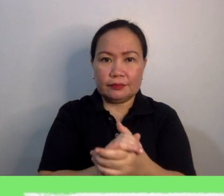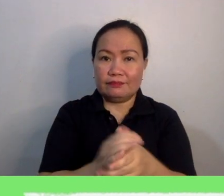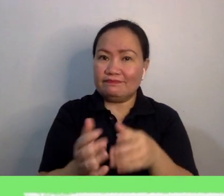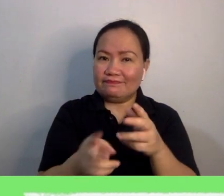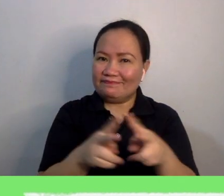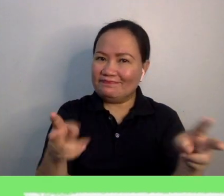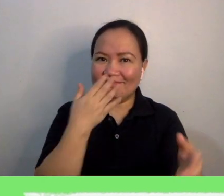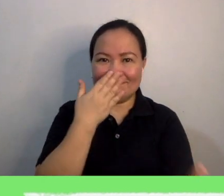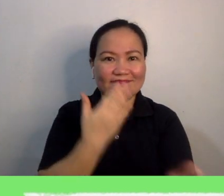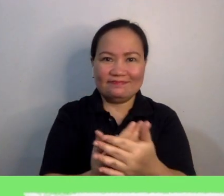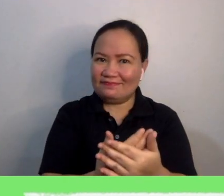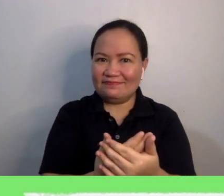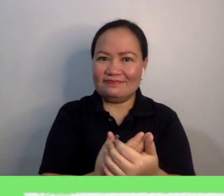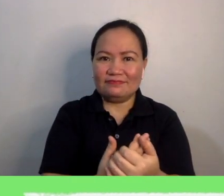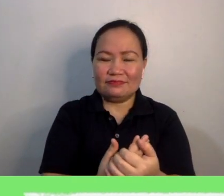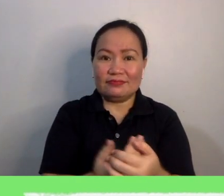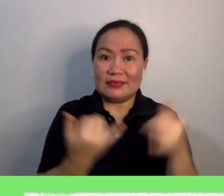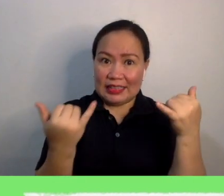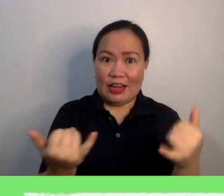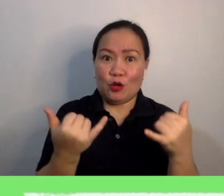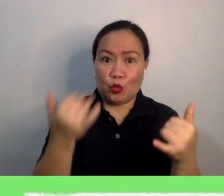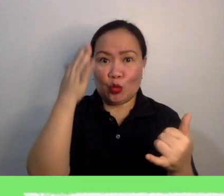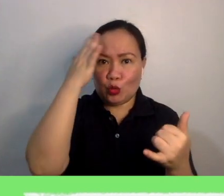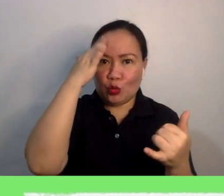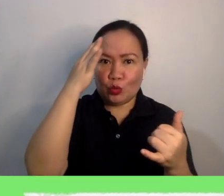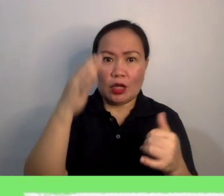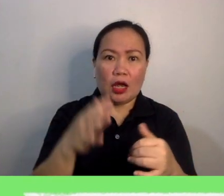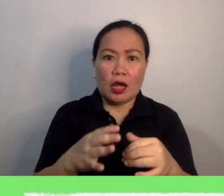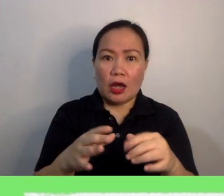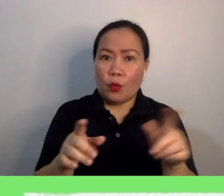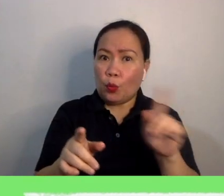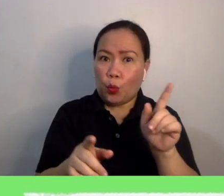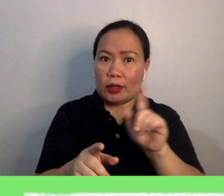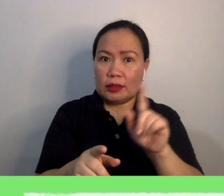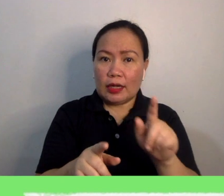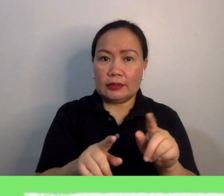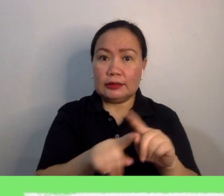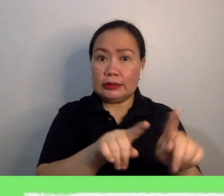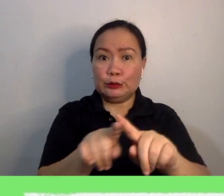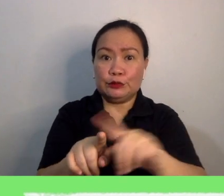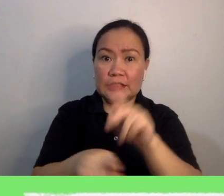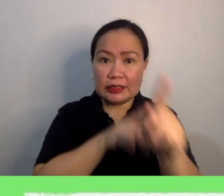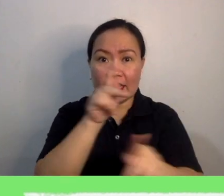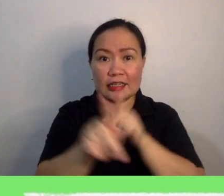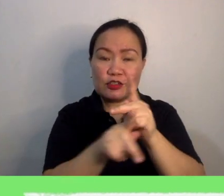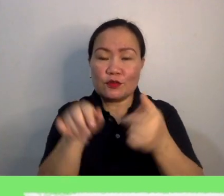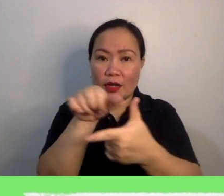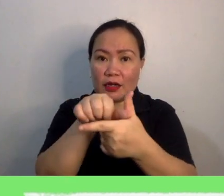so very good. Now, marunong na tayo mag-identify ng kinds of angles since